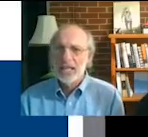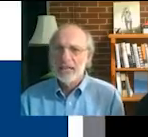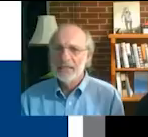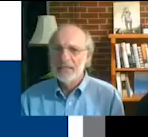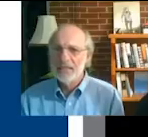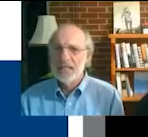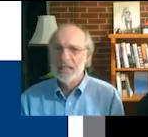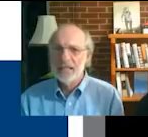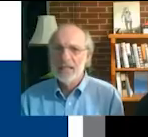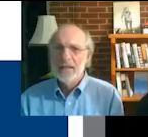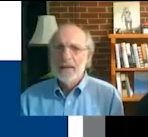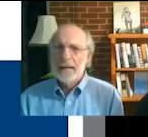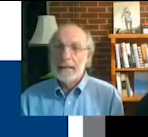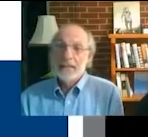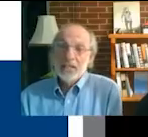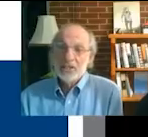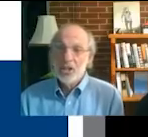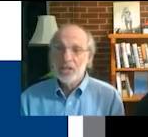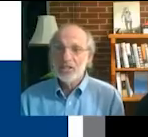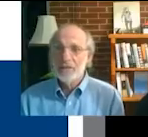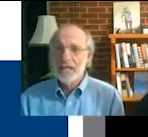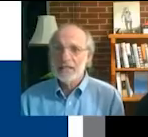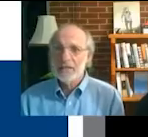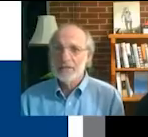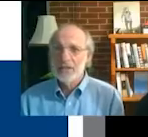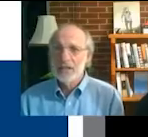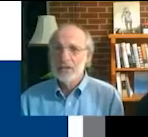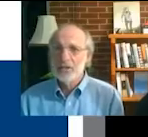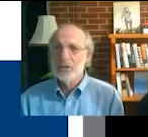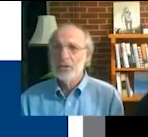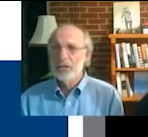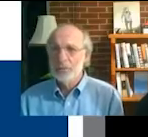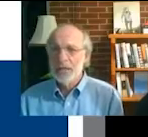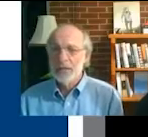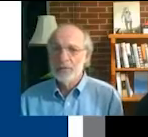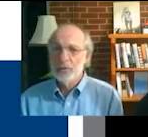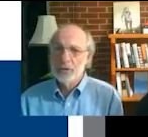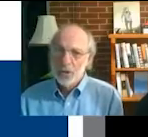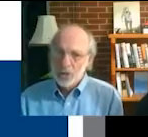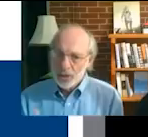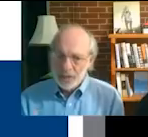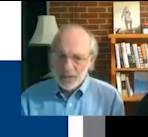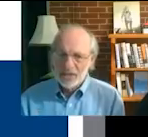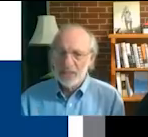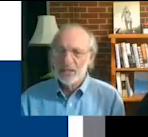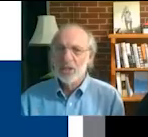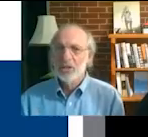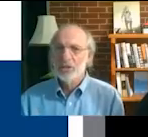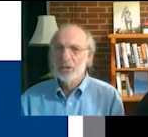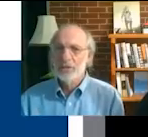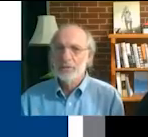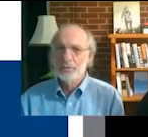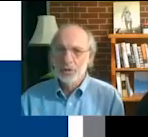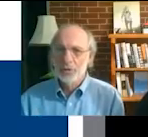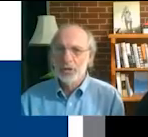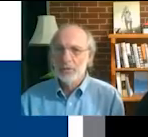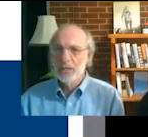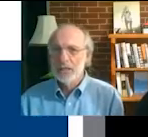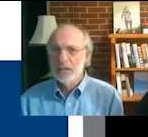child has the sign. It's cost-effective. You don't need to pay for complex technology,